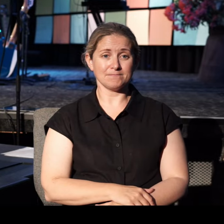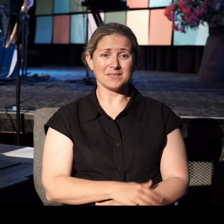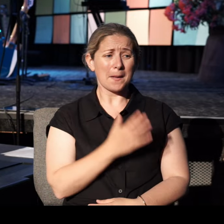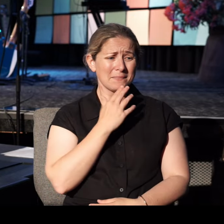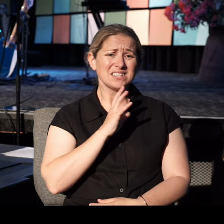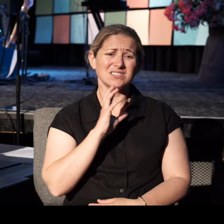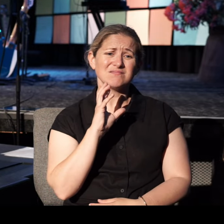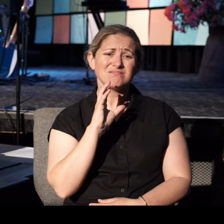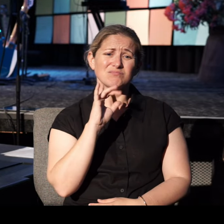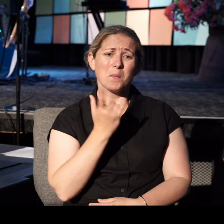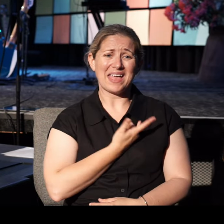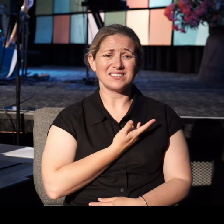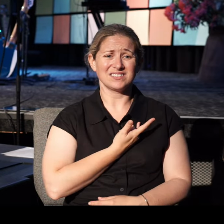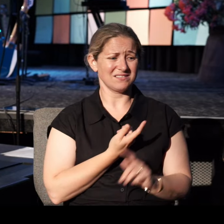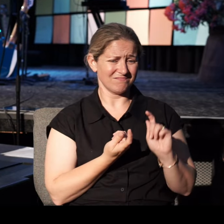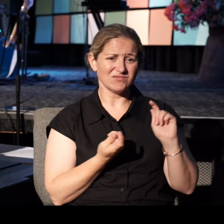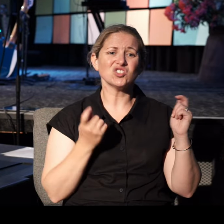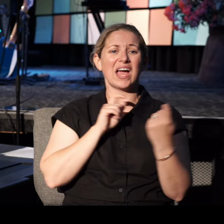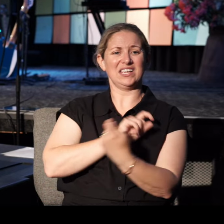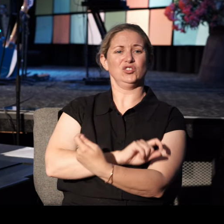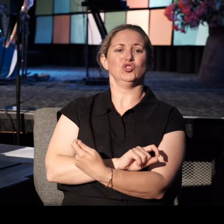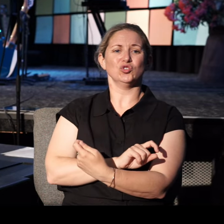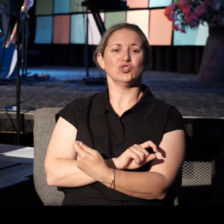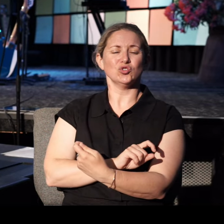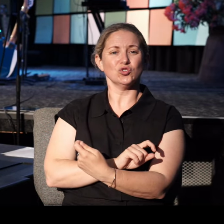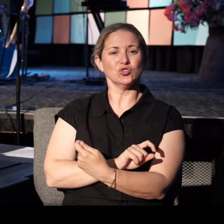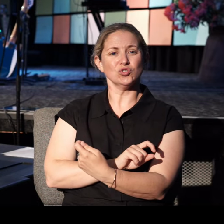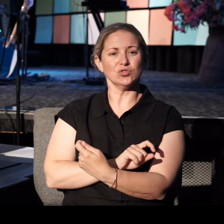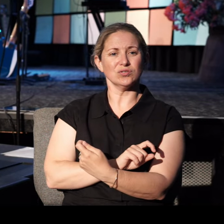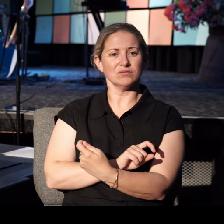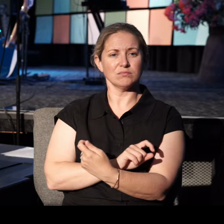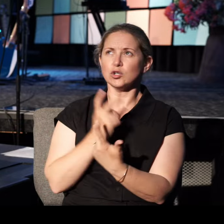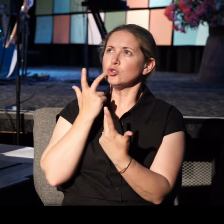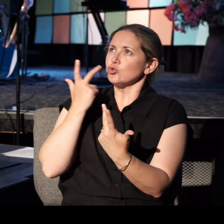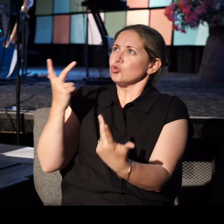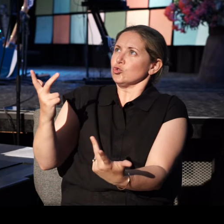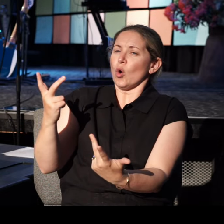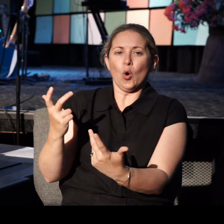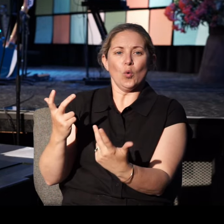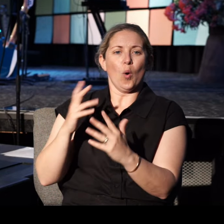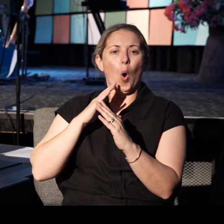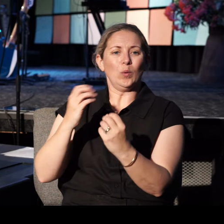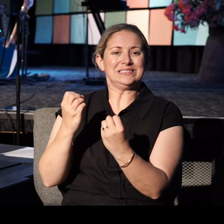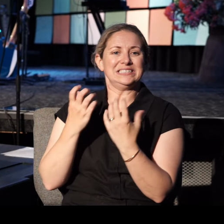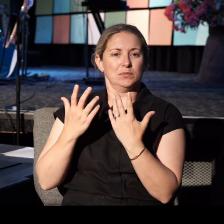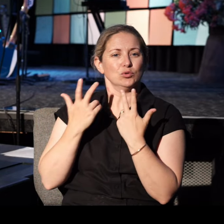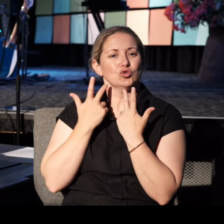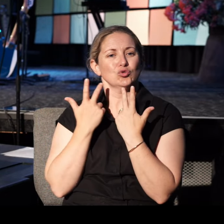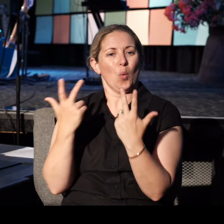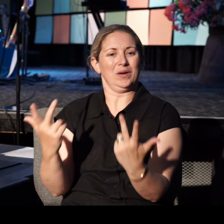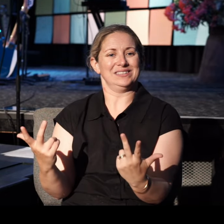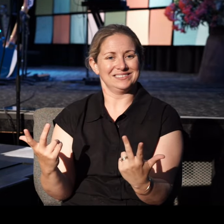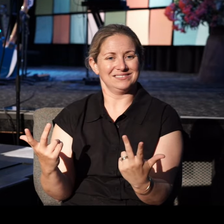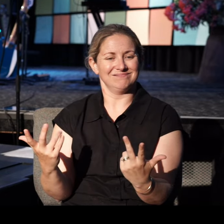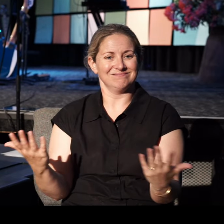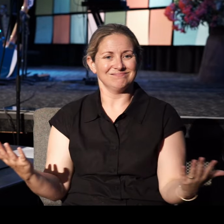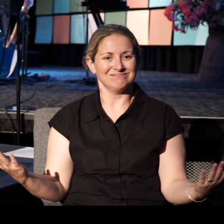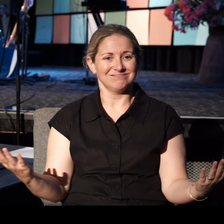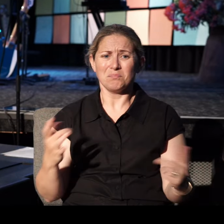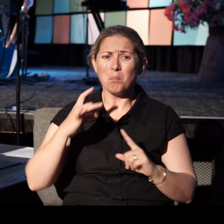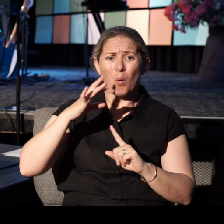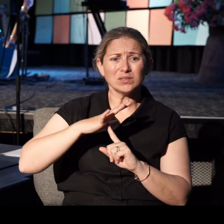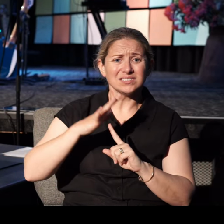Repent. Come back. Fan into flame the work of the Spirit in your life. This is heaven and hell.